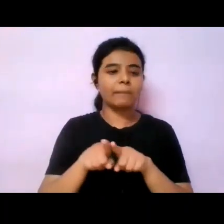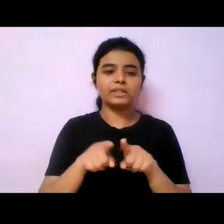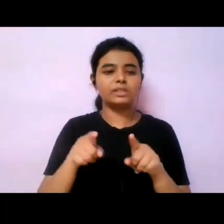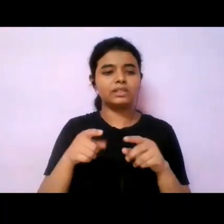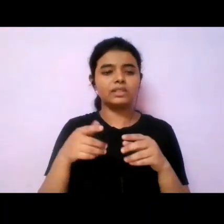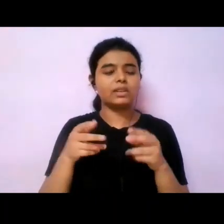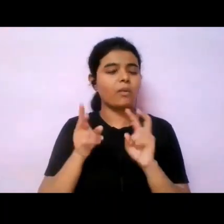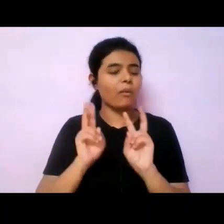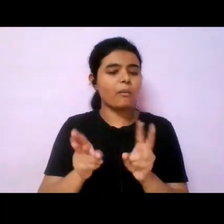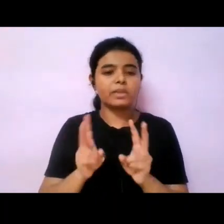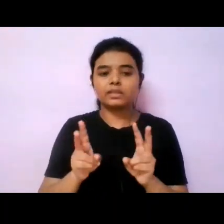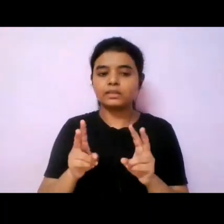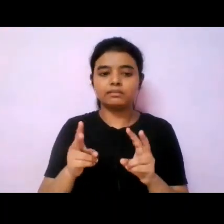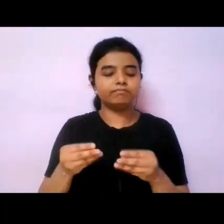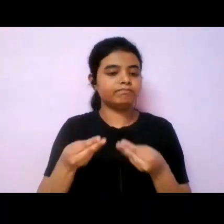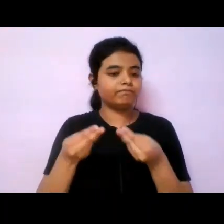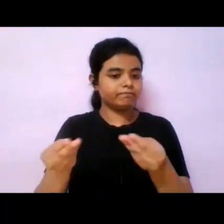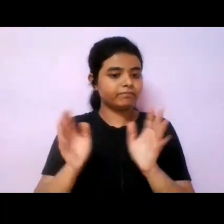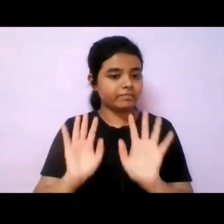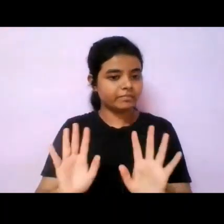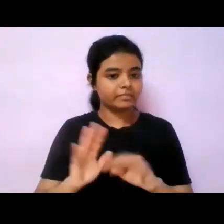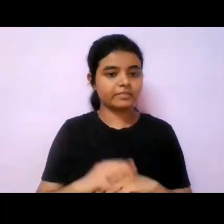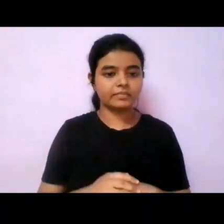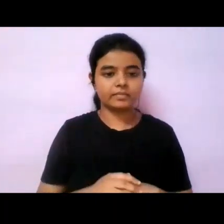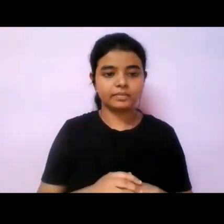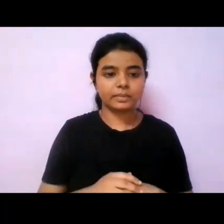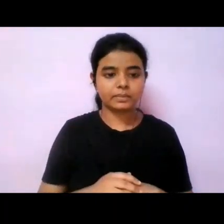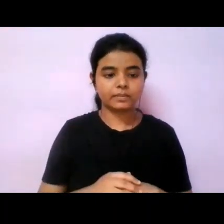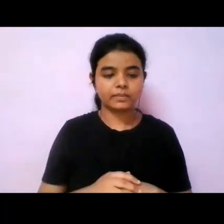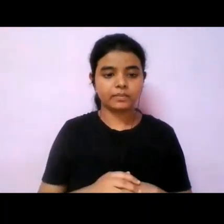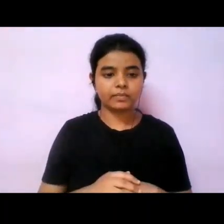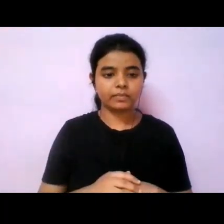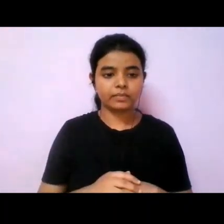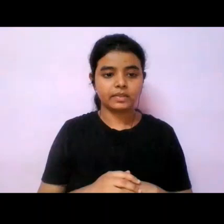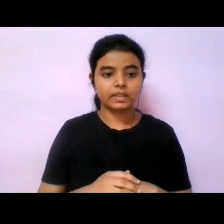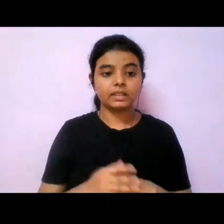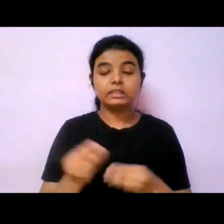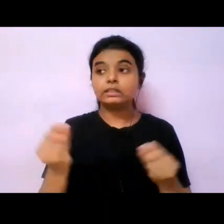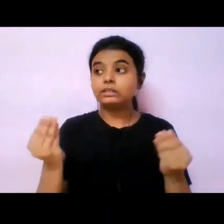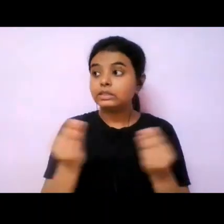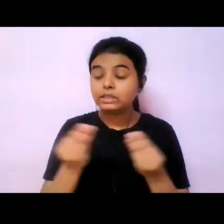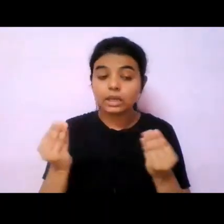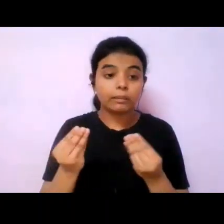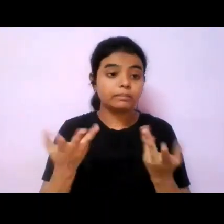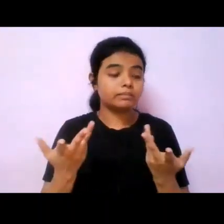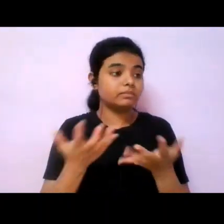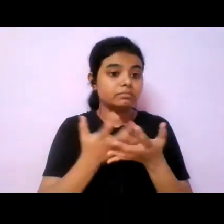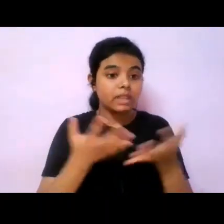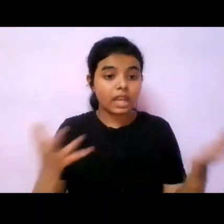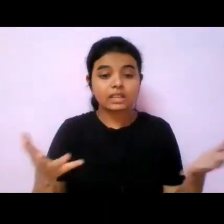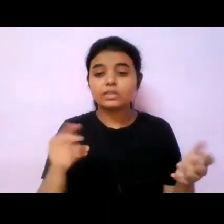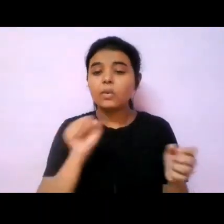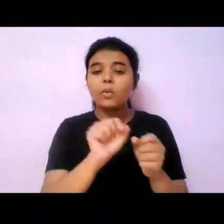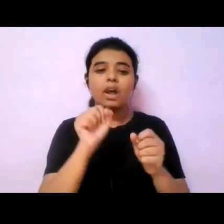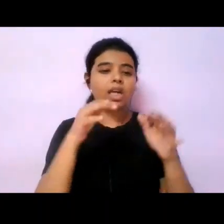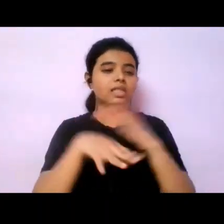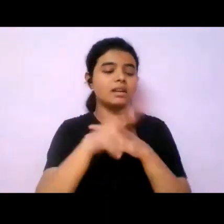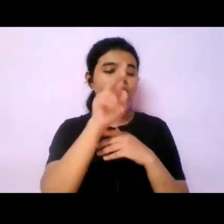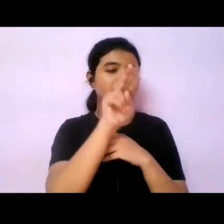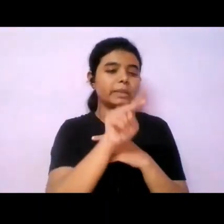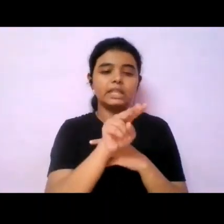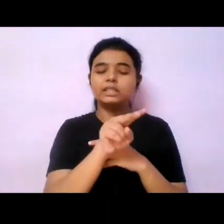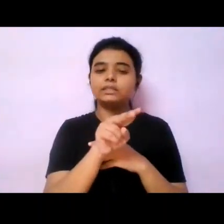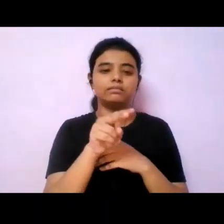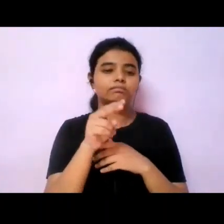fetishization. That is to say that particular objects are imbued with meaning that did not exist in the